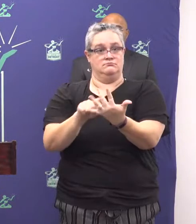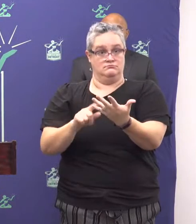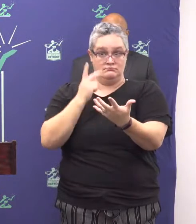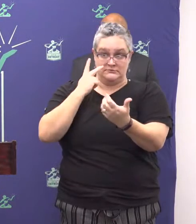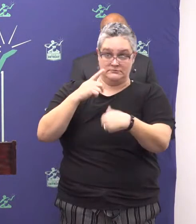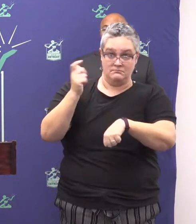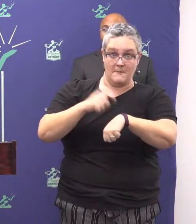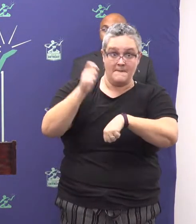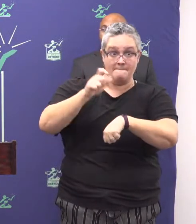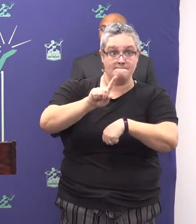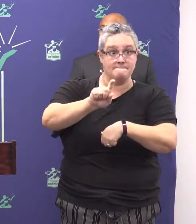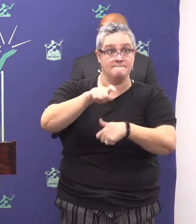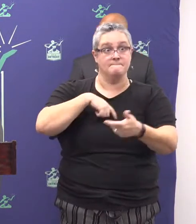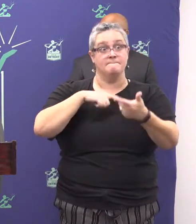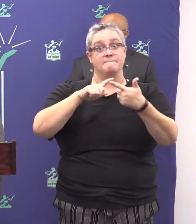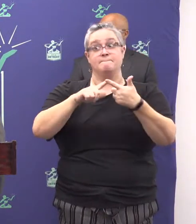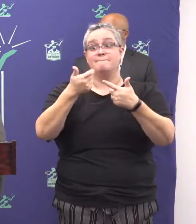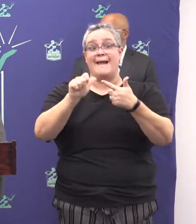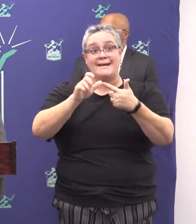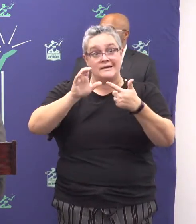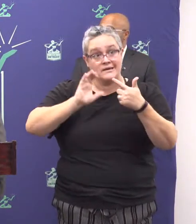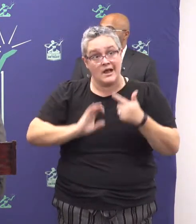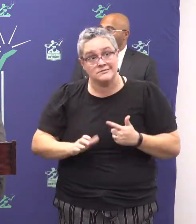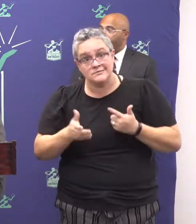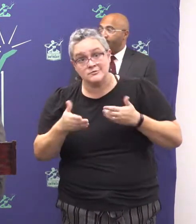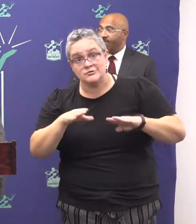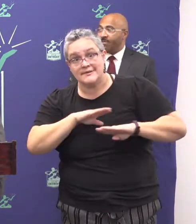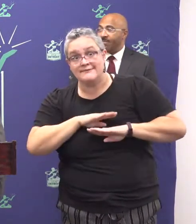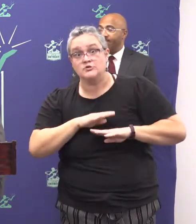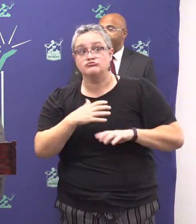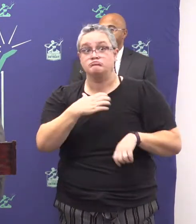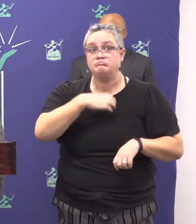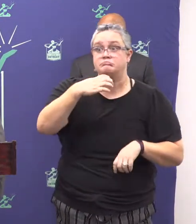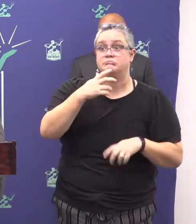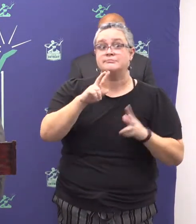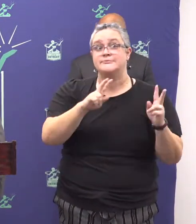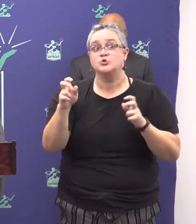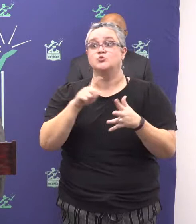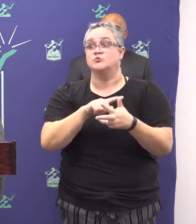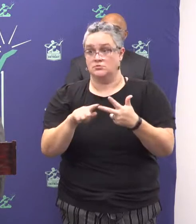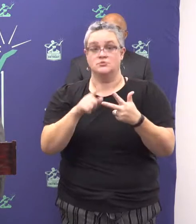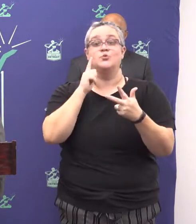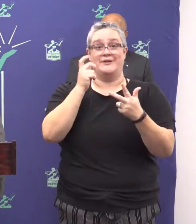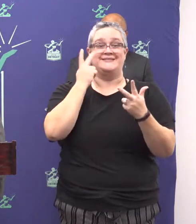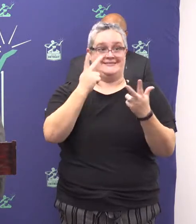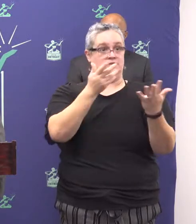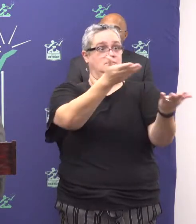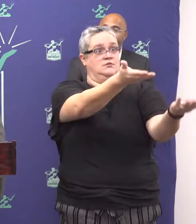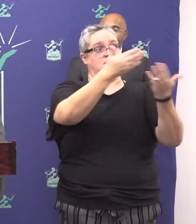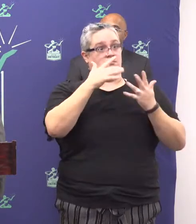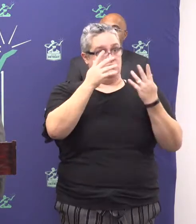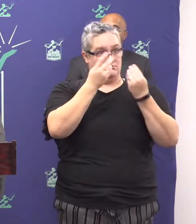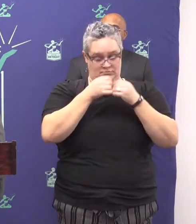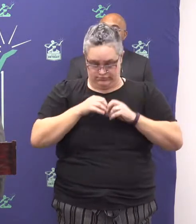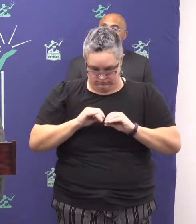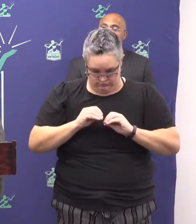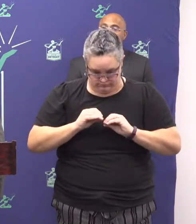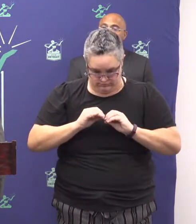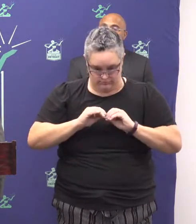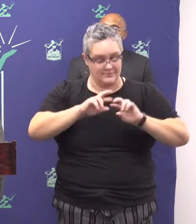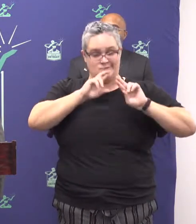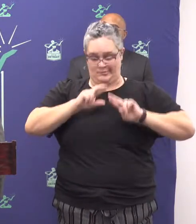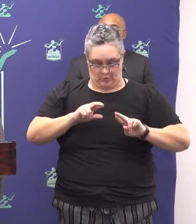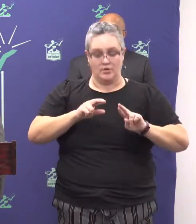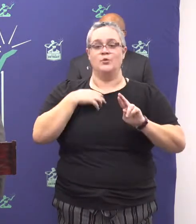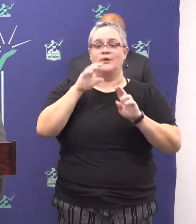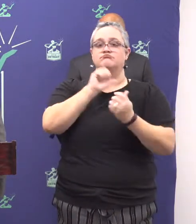on-time performance, on any customer satisfaction issues. We will have those report cards out to those companies. If any of the